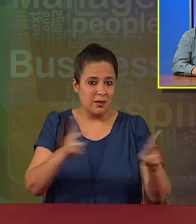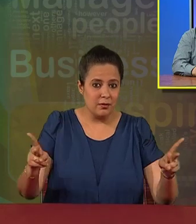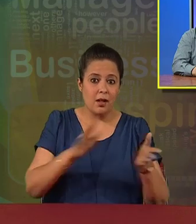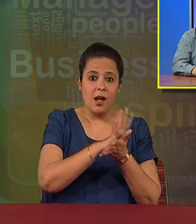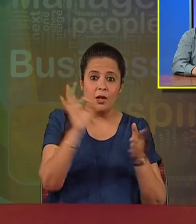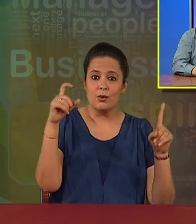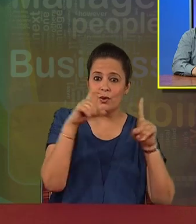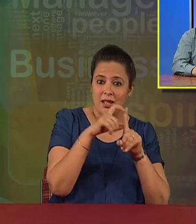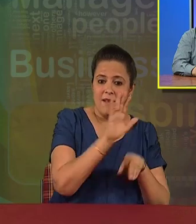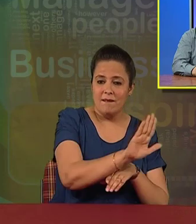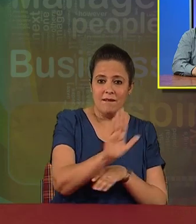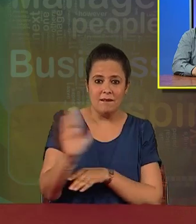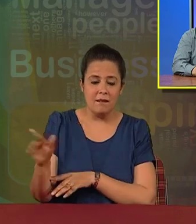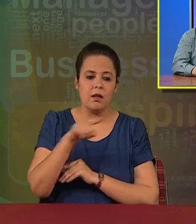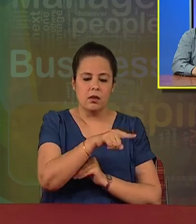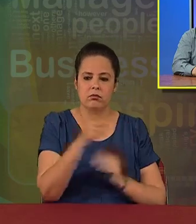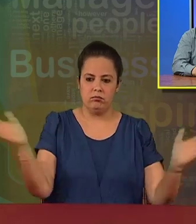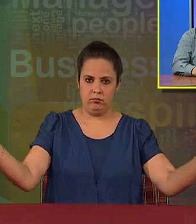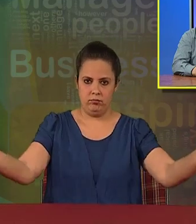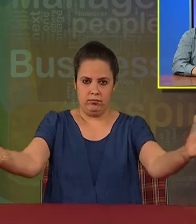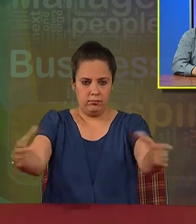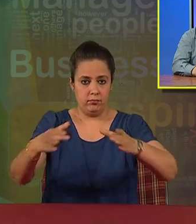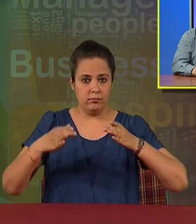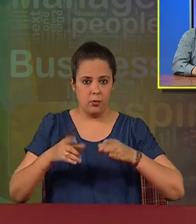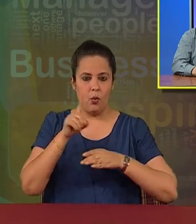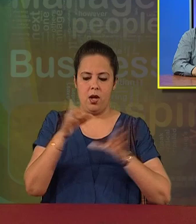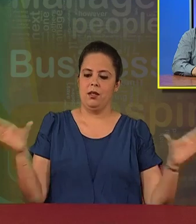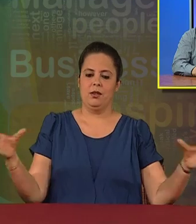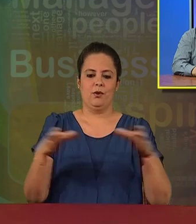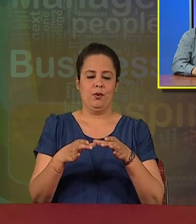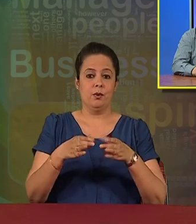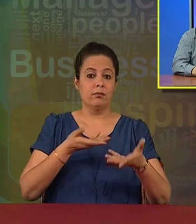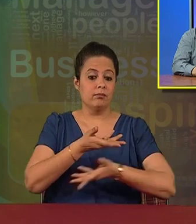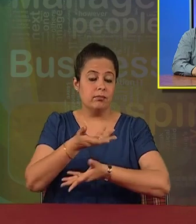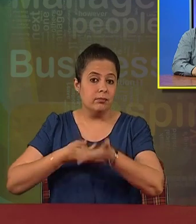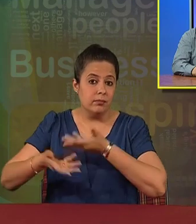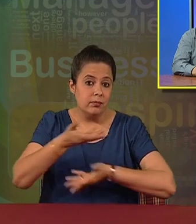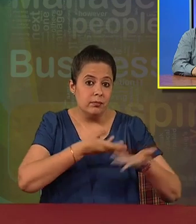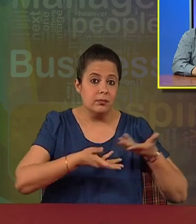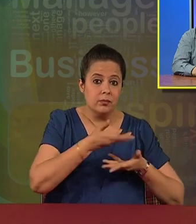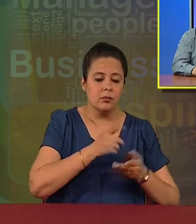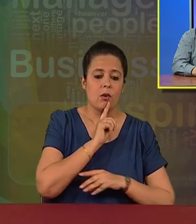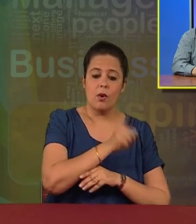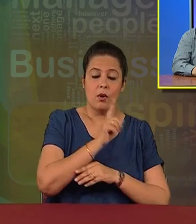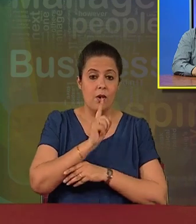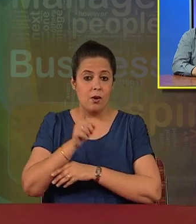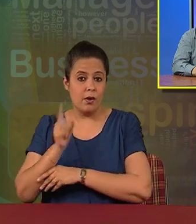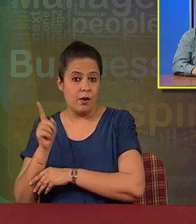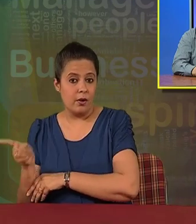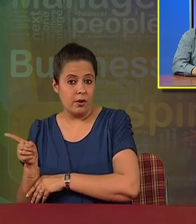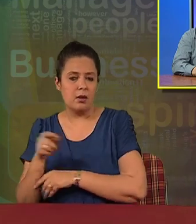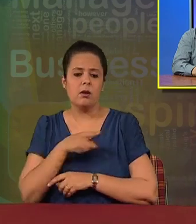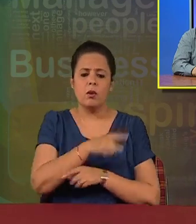department must ask all the subordinates to come together, make a single group, and then he has to direct